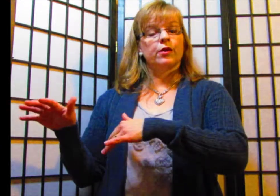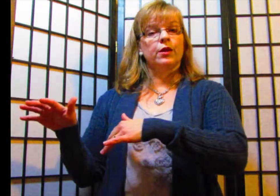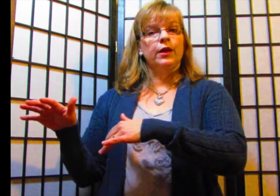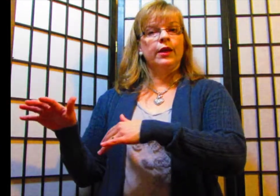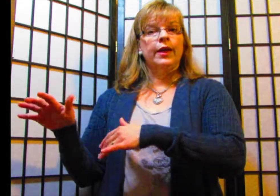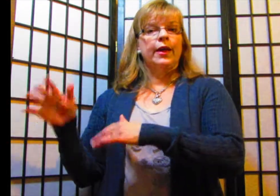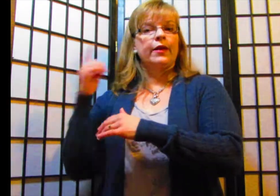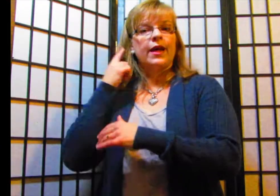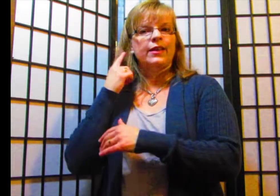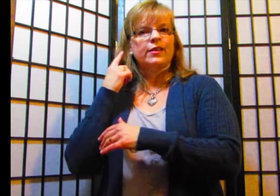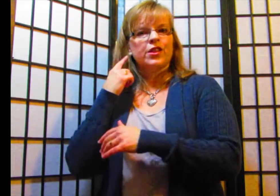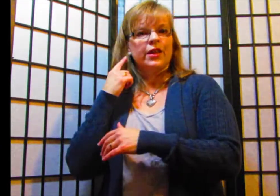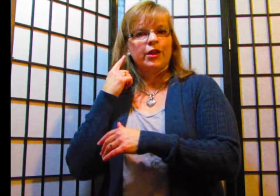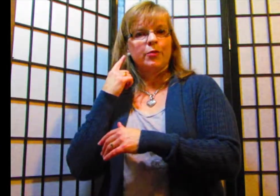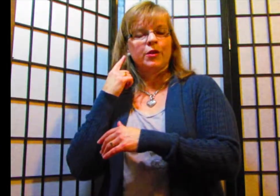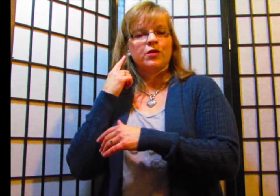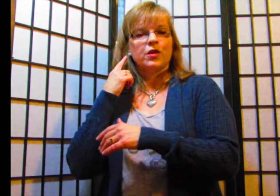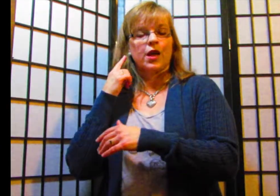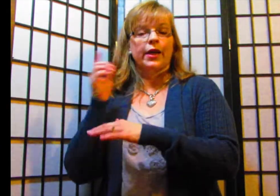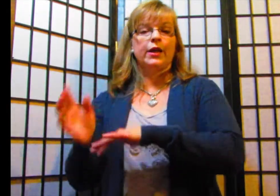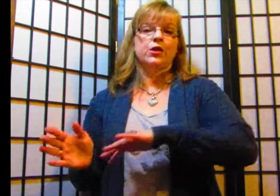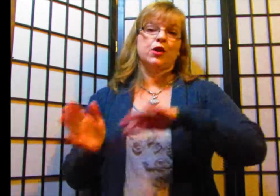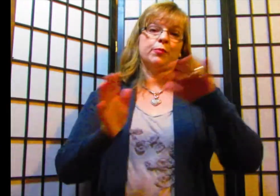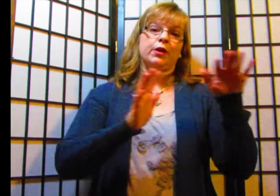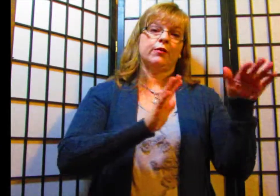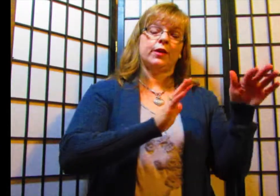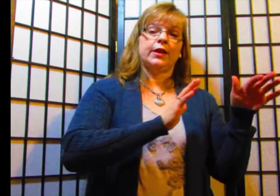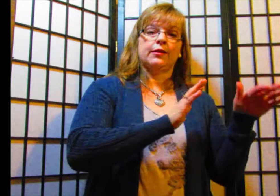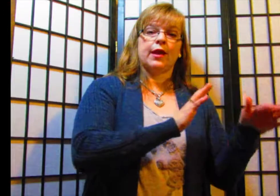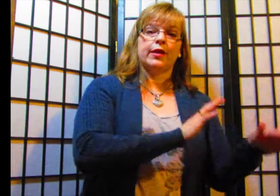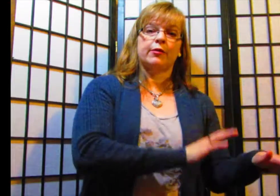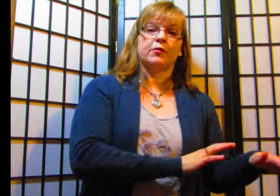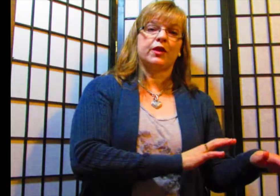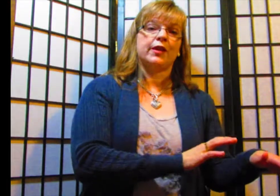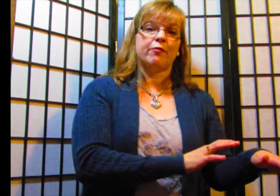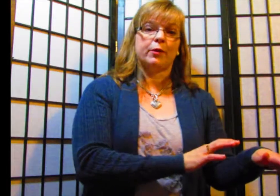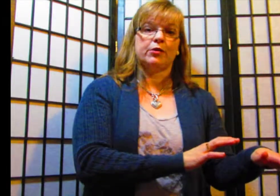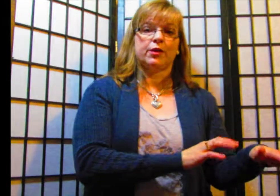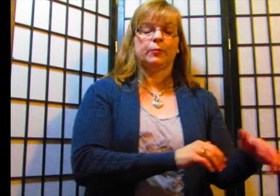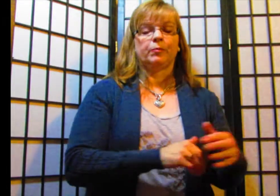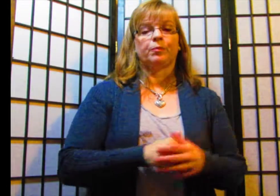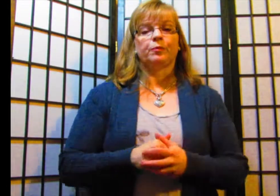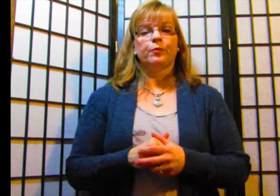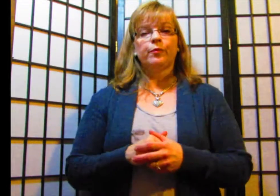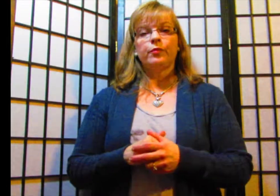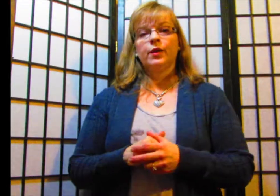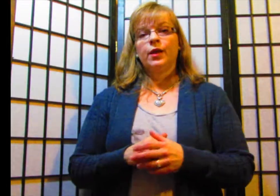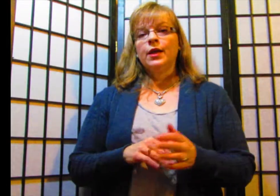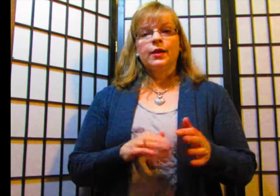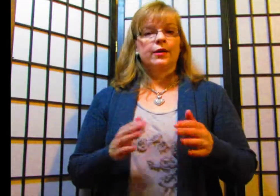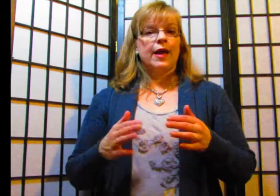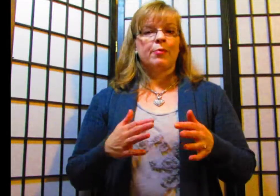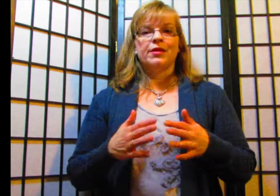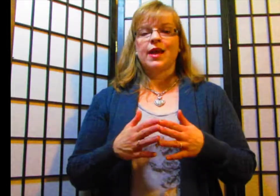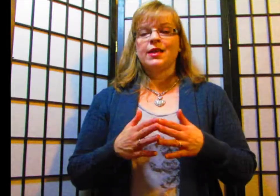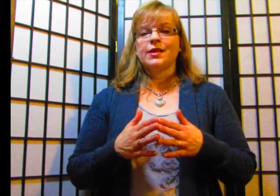person. And then I listen to the hearing person talk and interpret in sign language for the deaf person. This happens